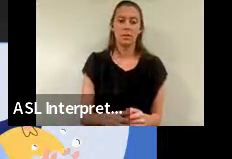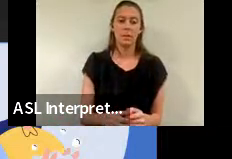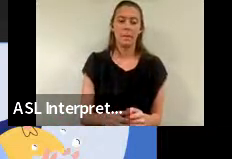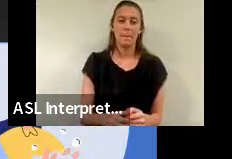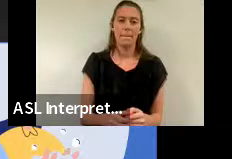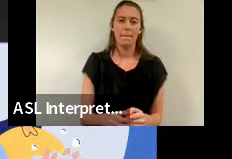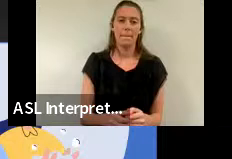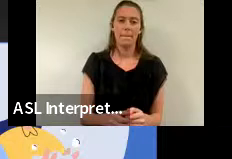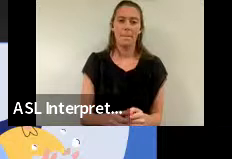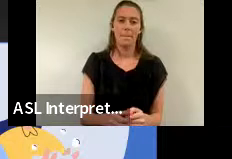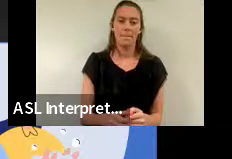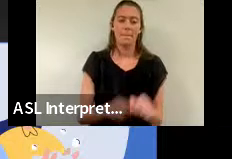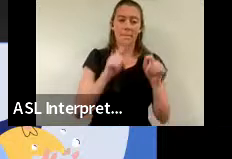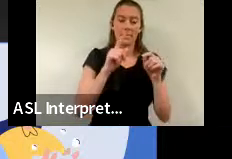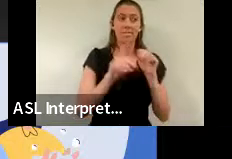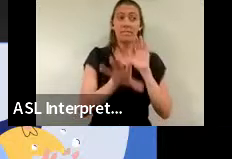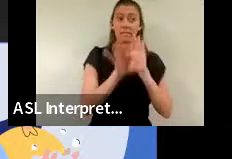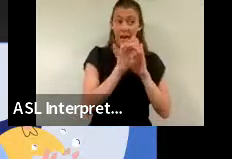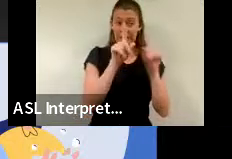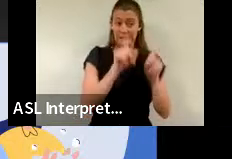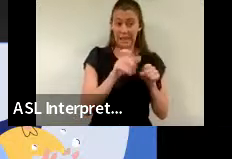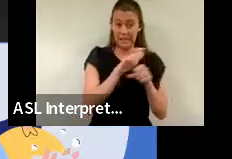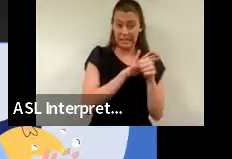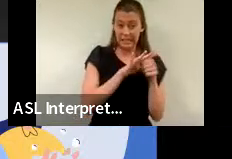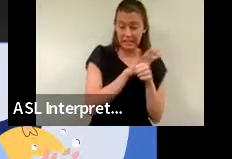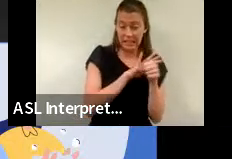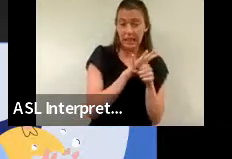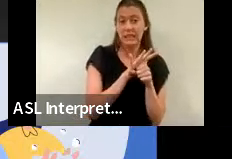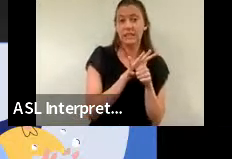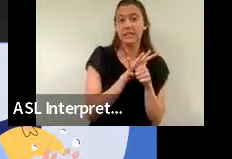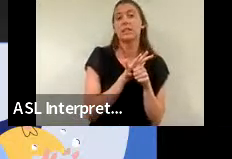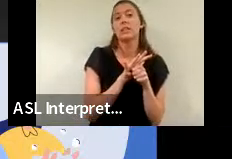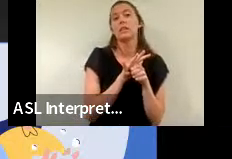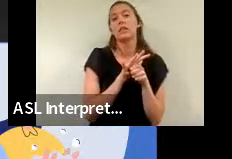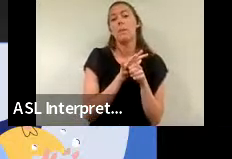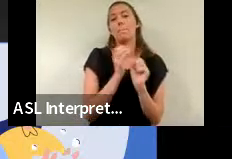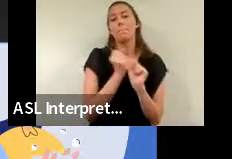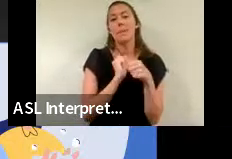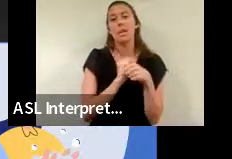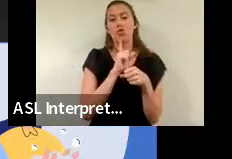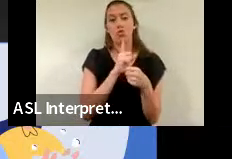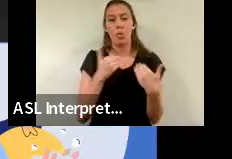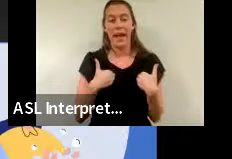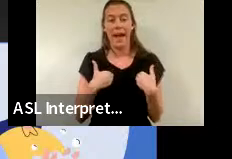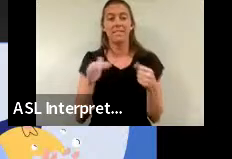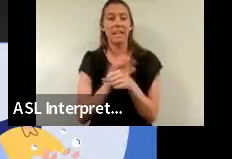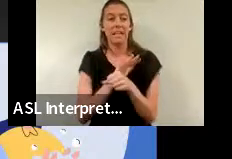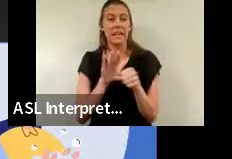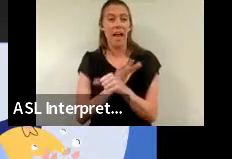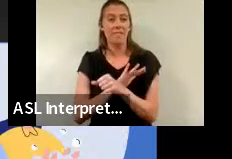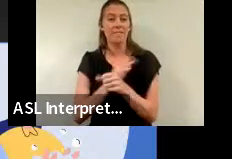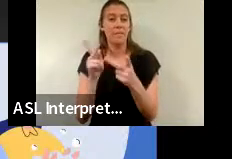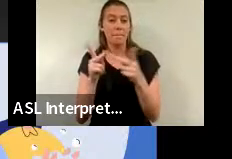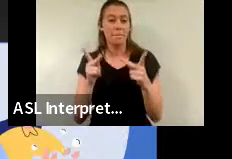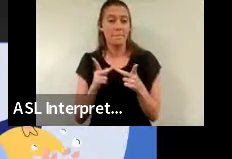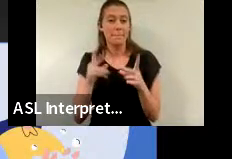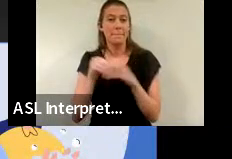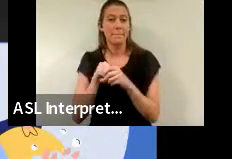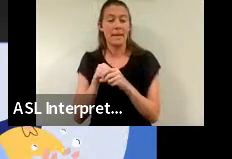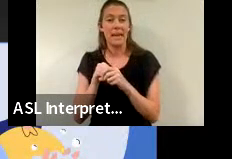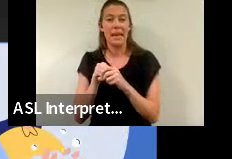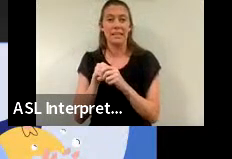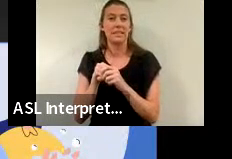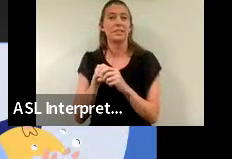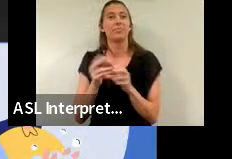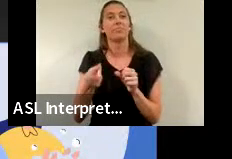deserts, being able to focus on particular geographies and zip codes. This has been a very important